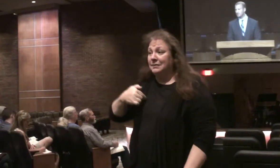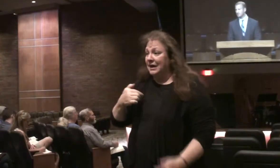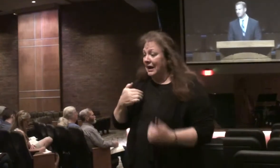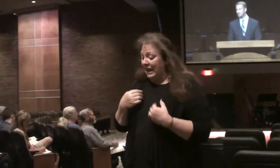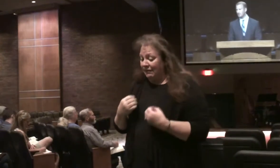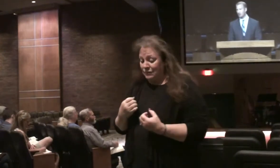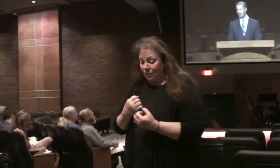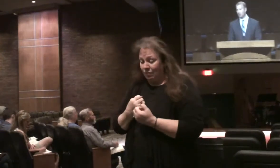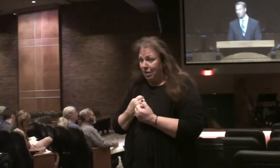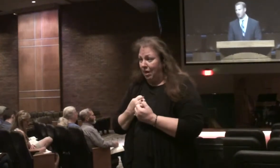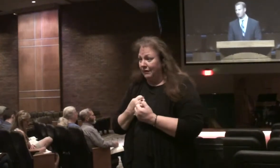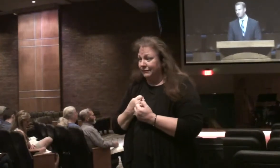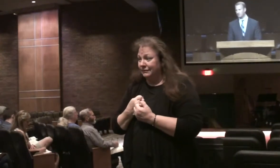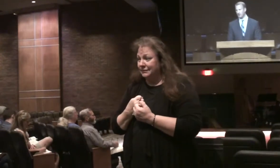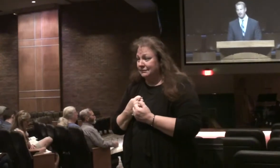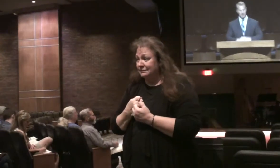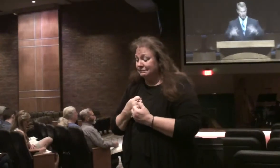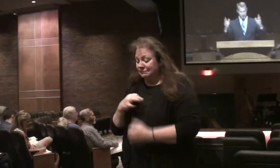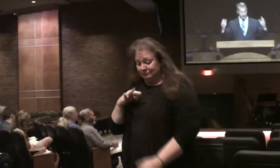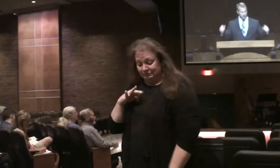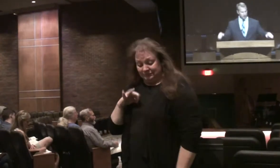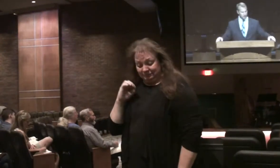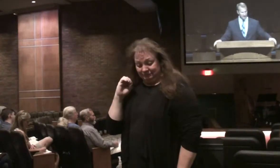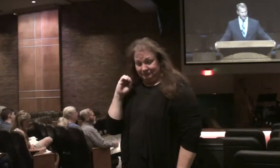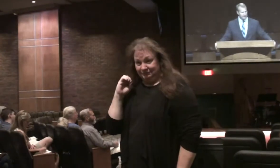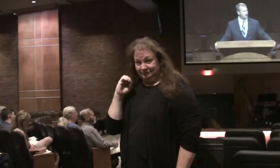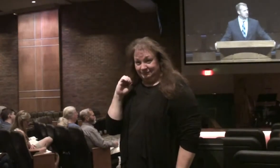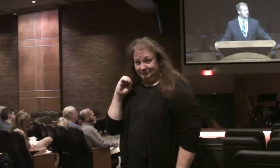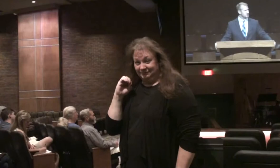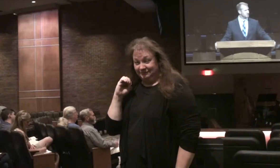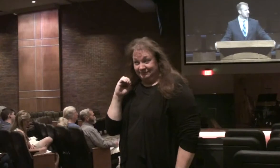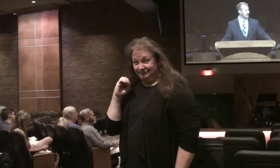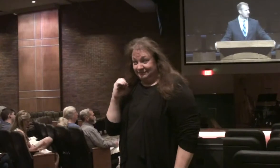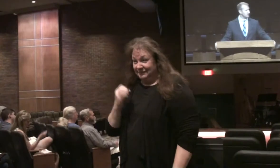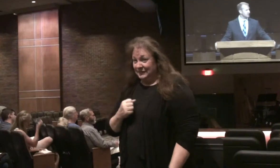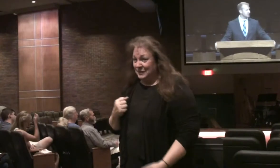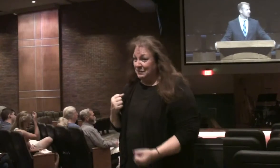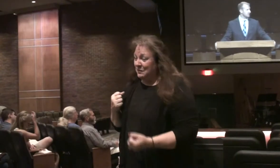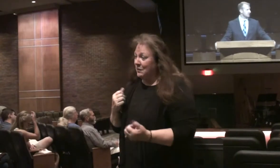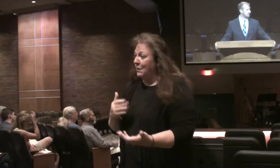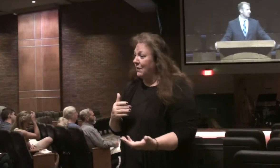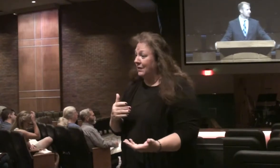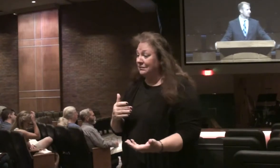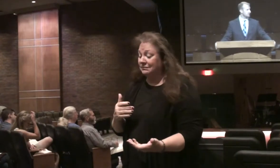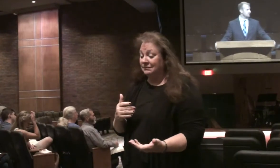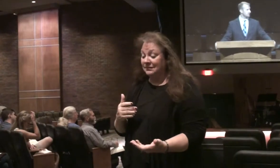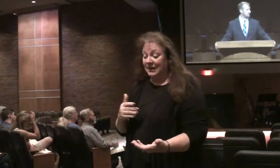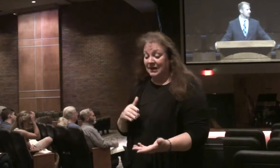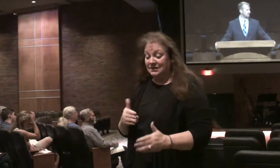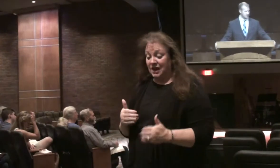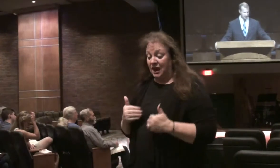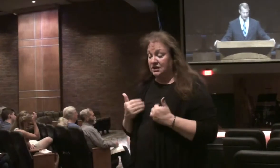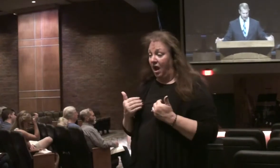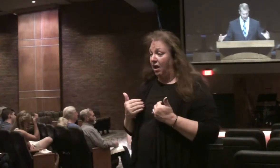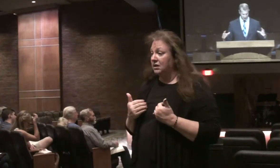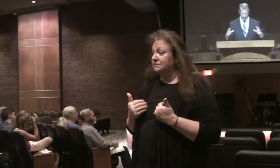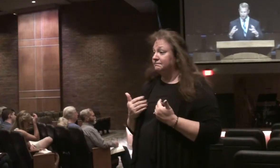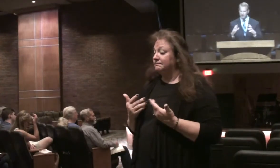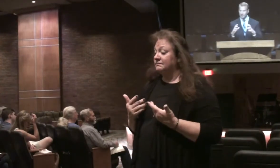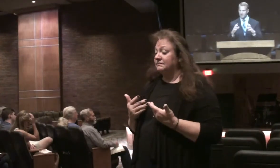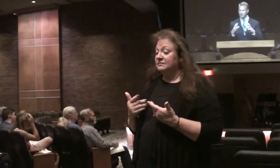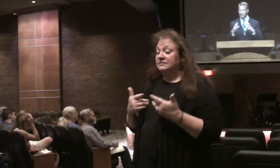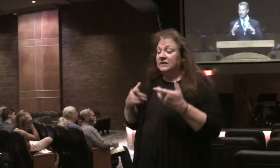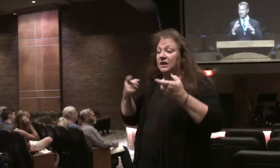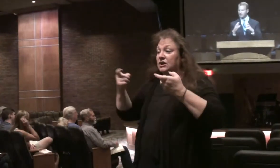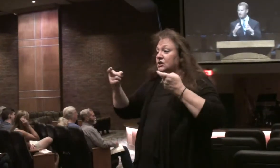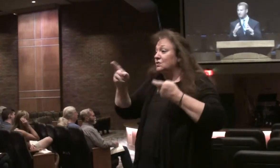love. I'll get no profit for that. You could pour your life out in service and die early because of it. It's not